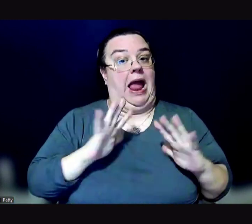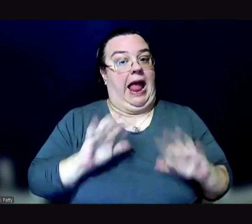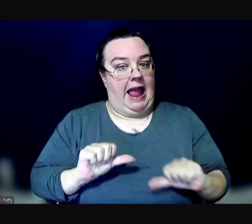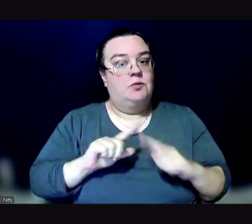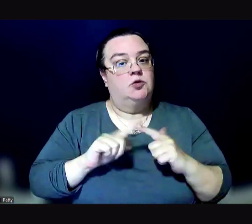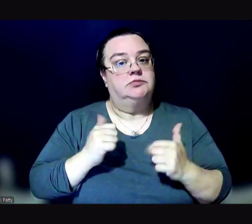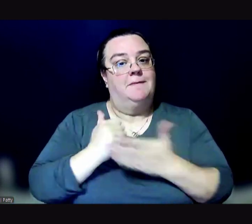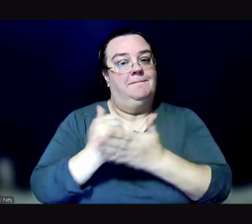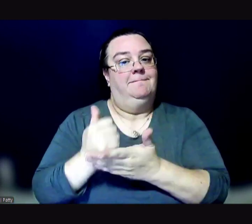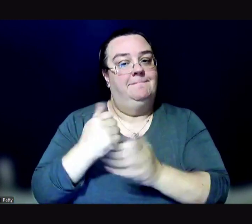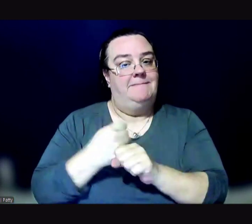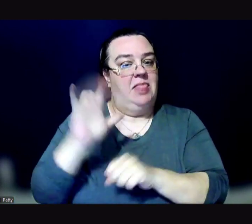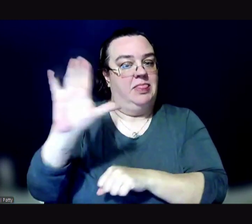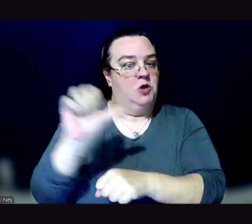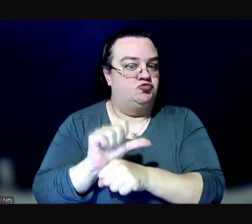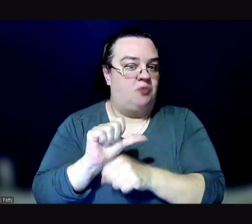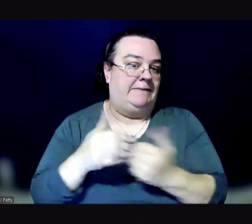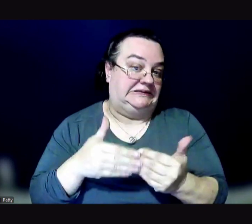Please.